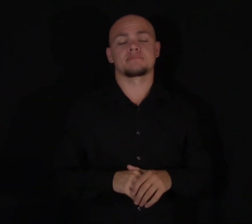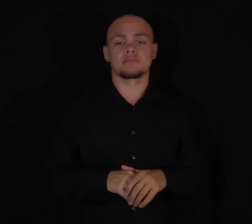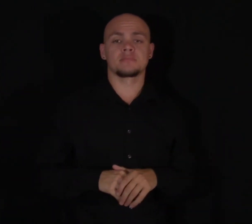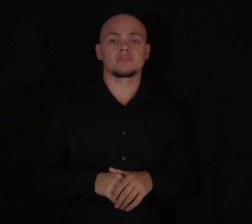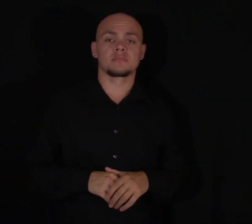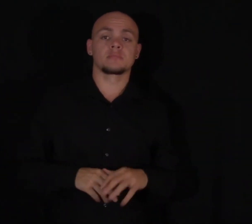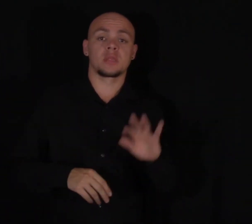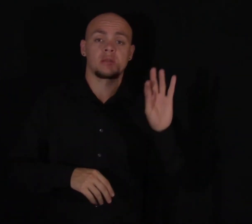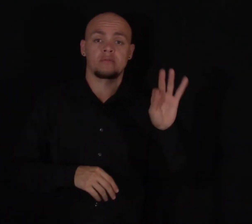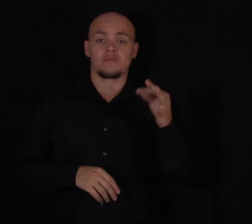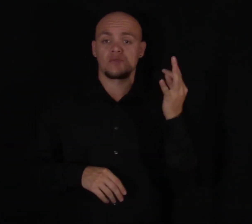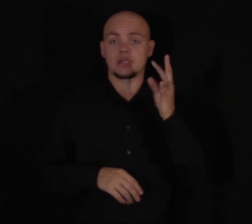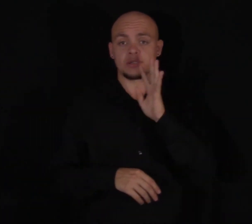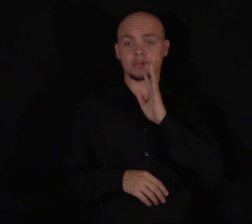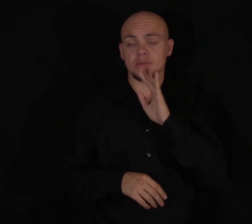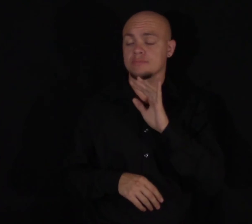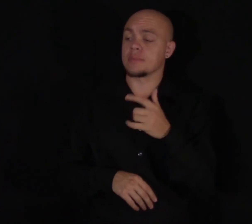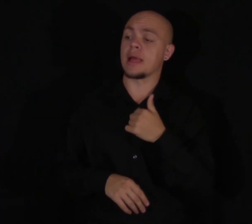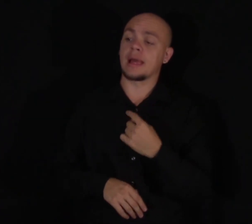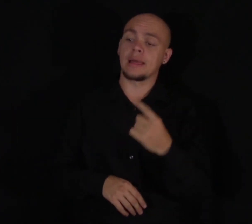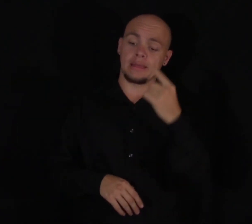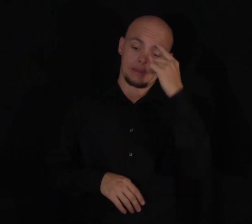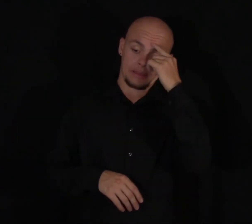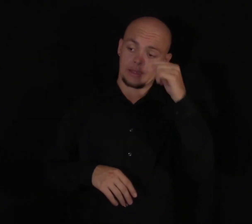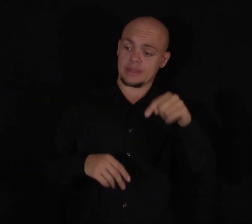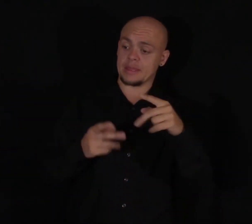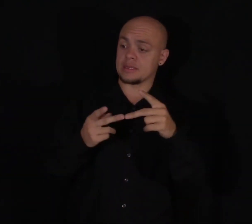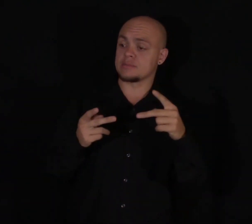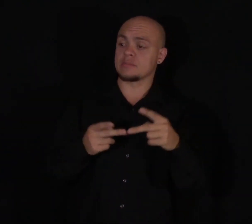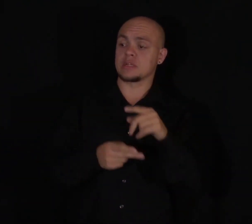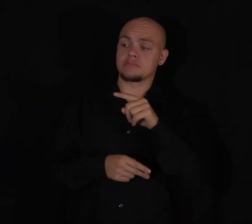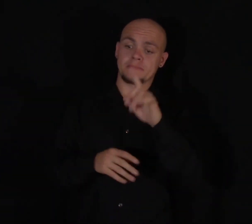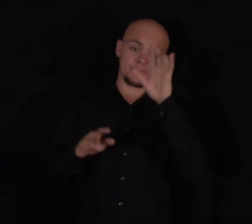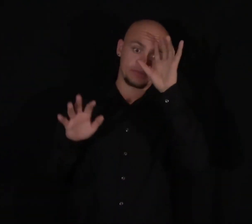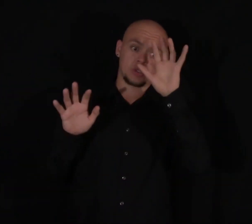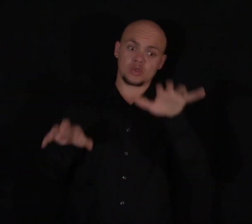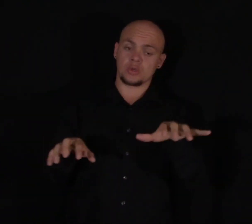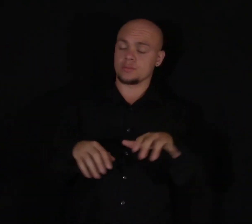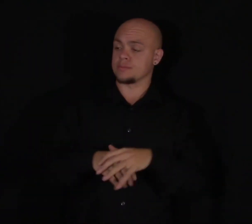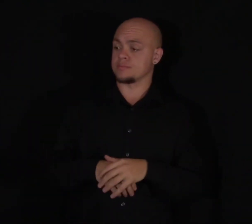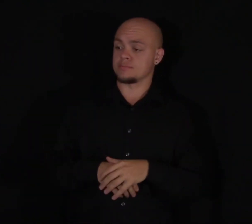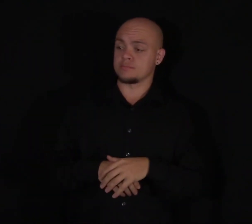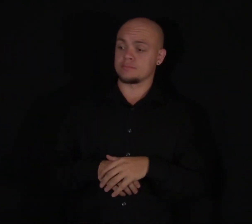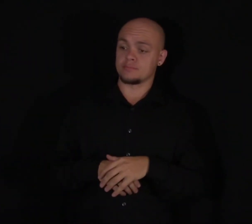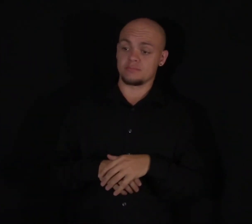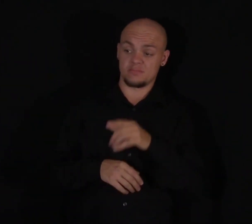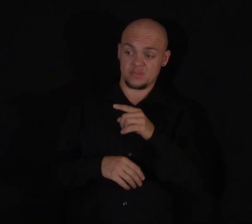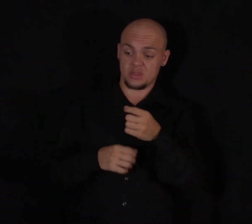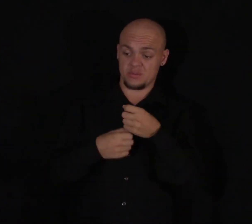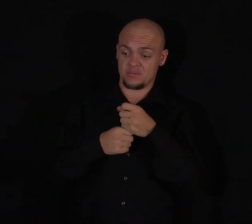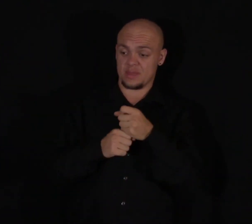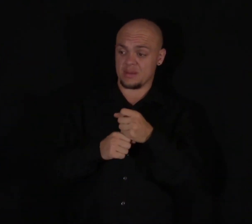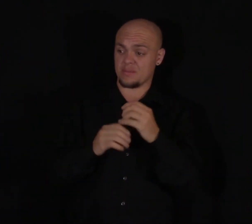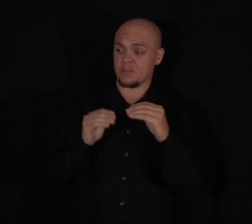French. I fear that this place is very shocking to you. Can I do anything to make you more comfortable? I thank